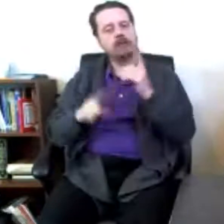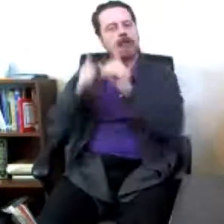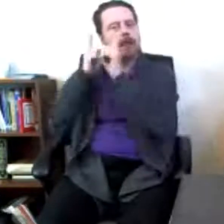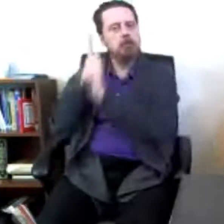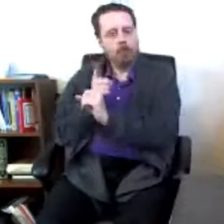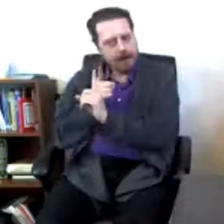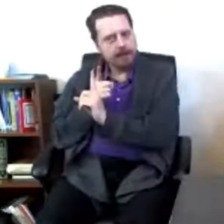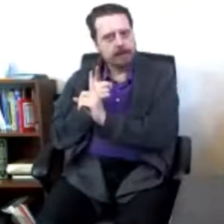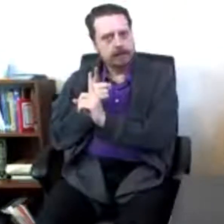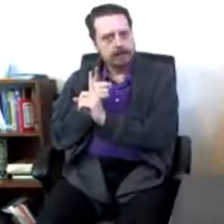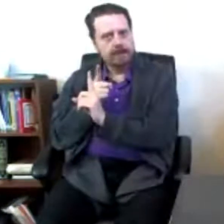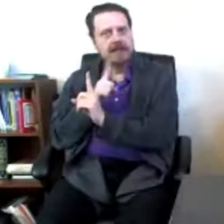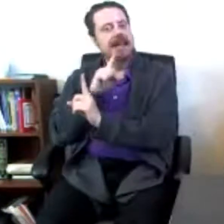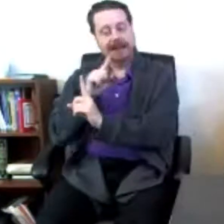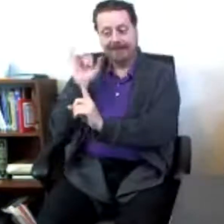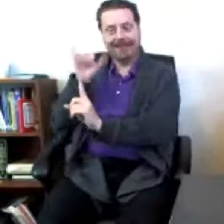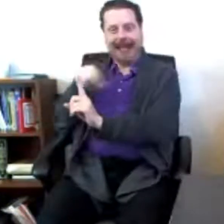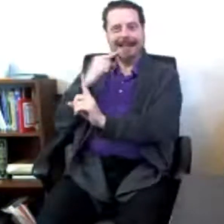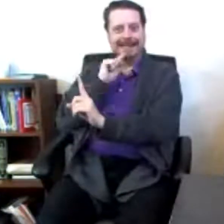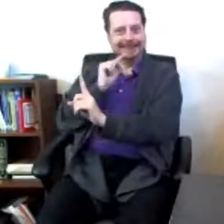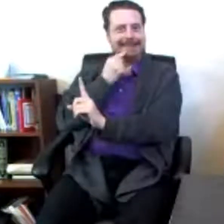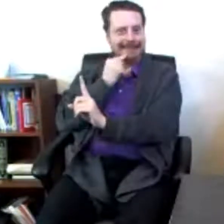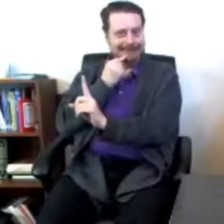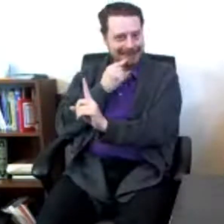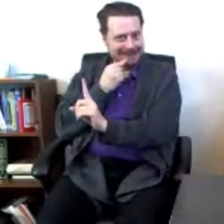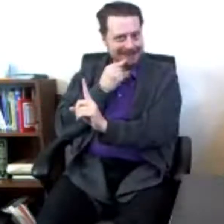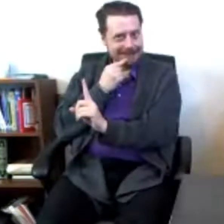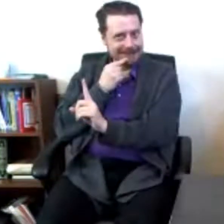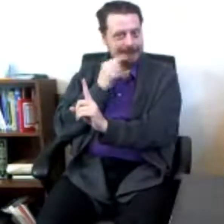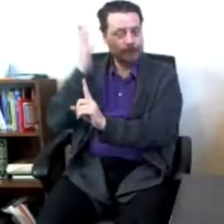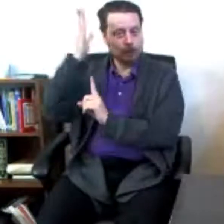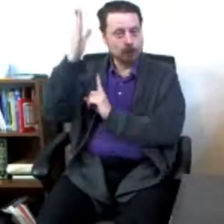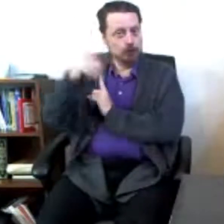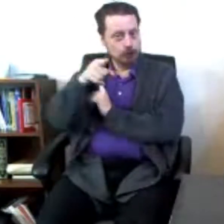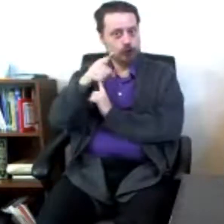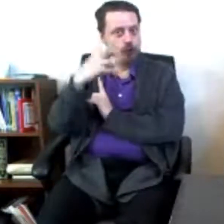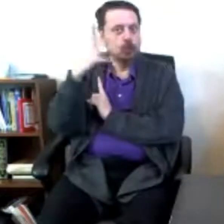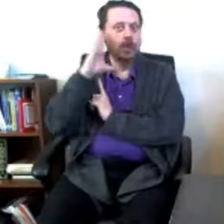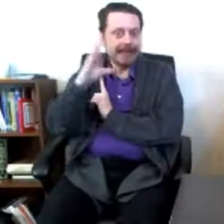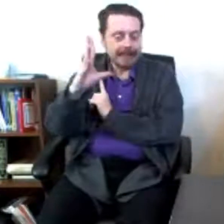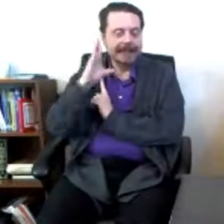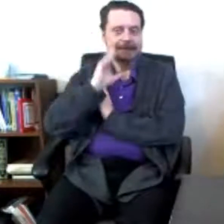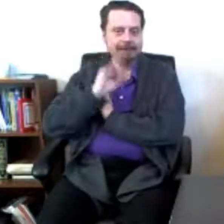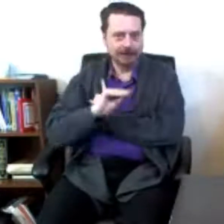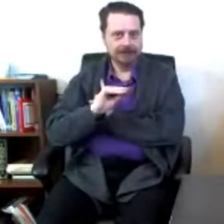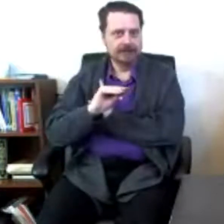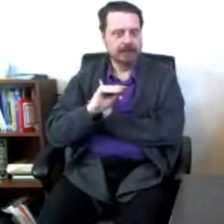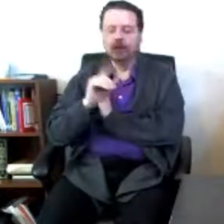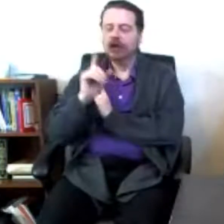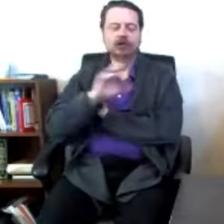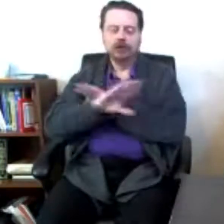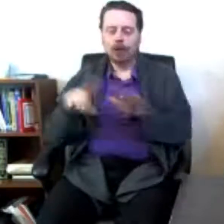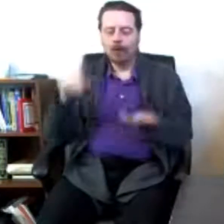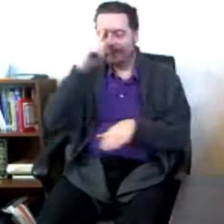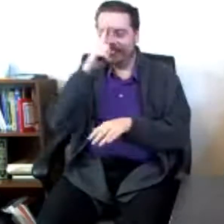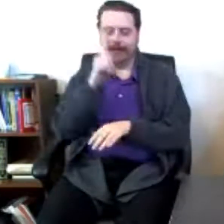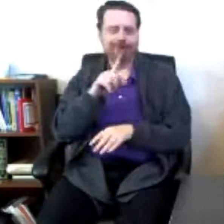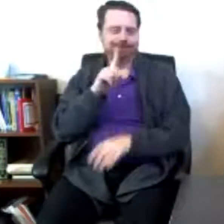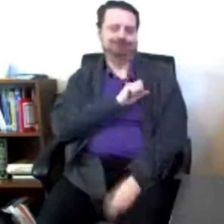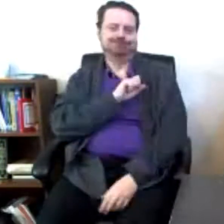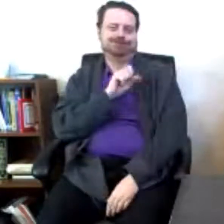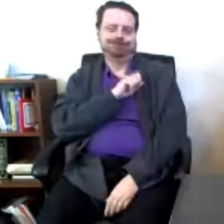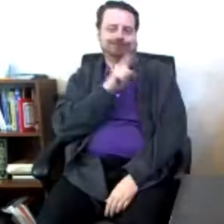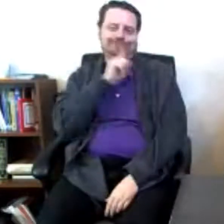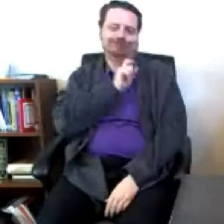stake is a serious fate that you are facing. It is not something to take lightly. So,